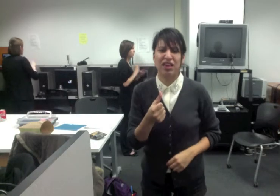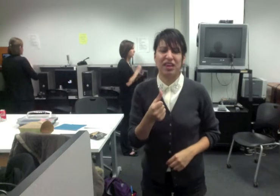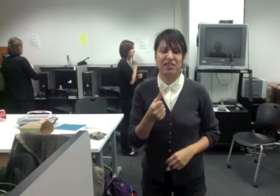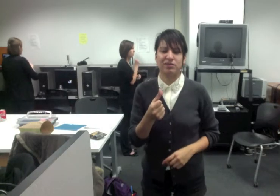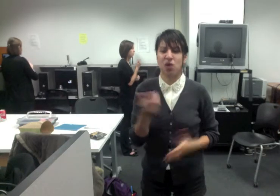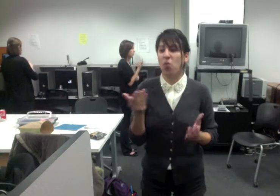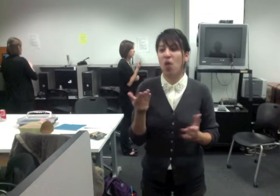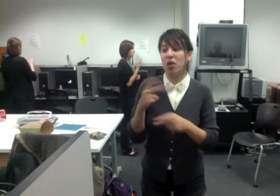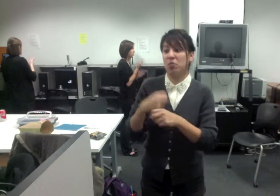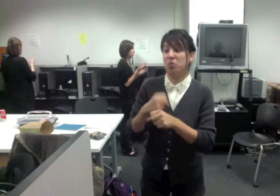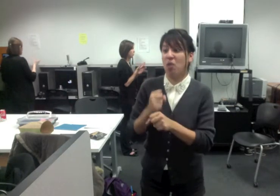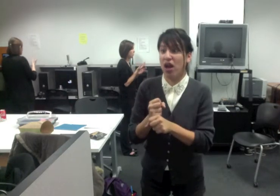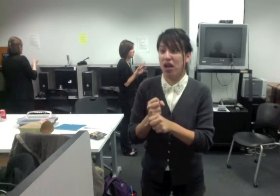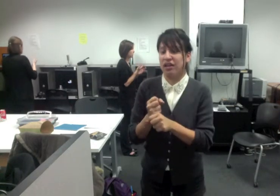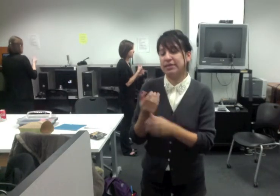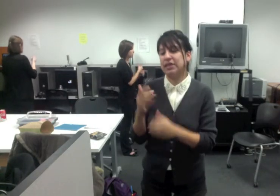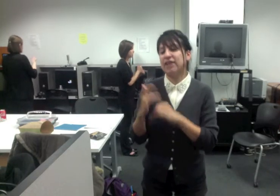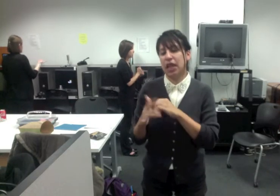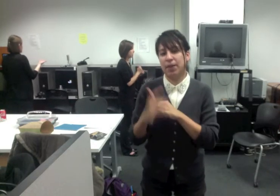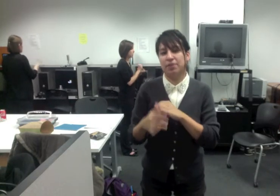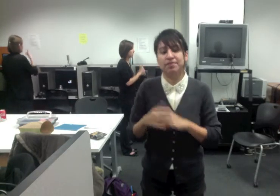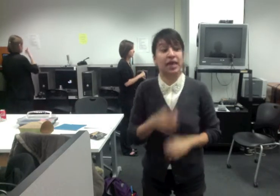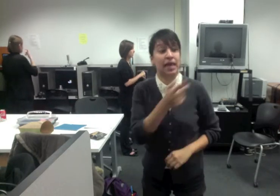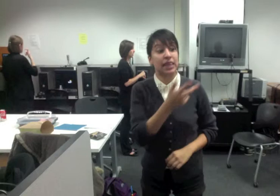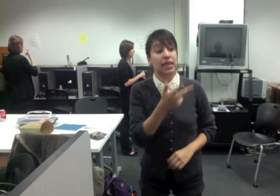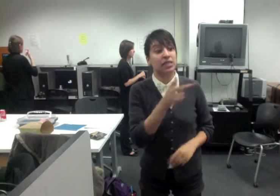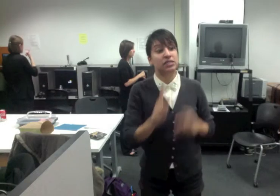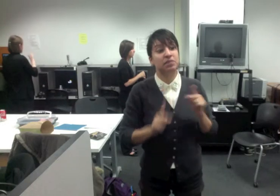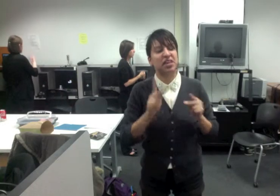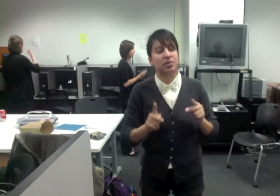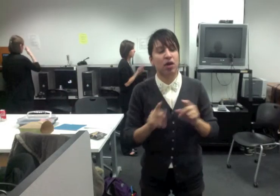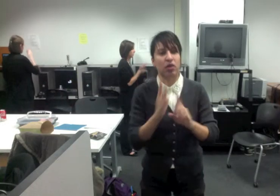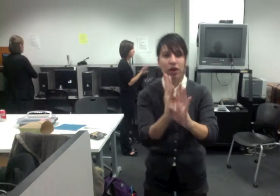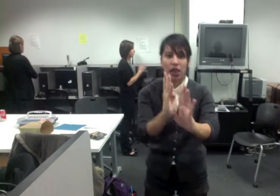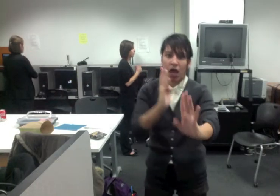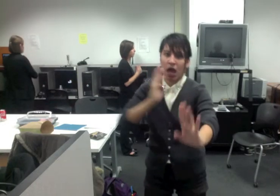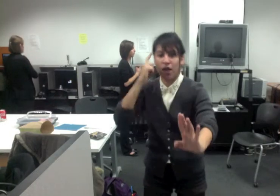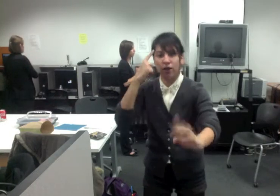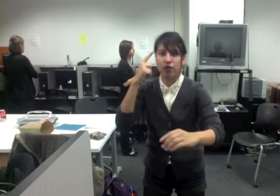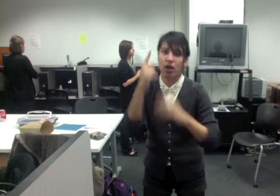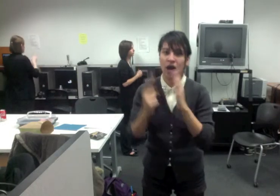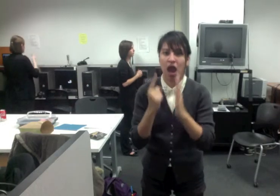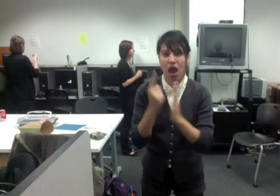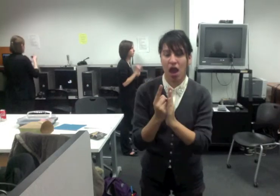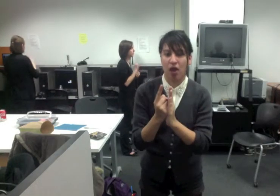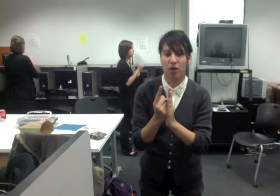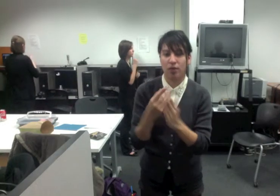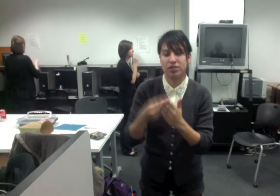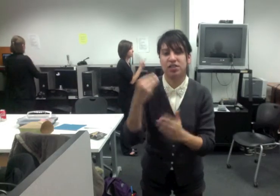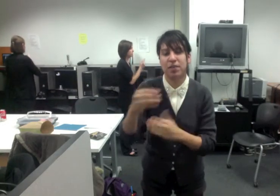are the people who stood in line for 6 hours to buy an iPhone when they first came out, when you could have just walked into the store the next week and bought one off the shelf. These are the